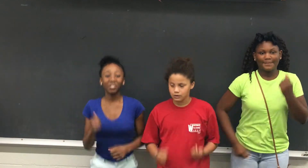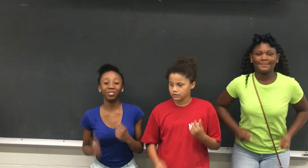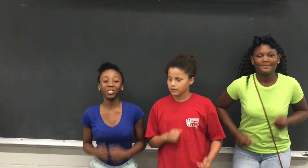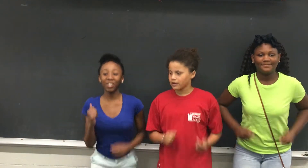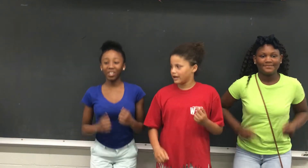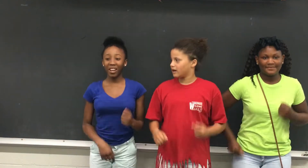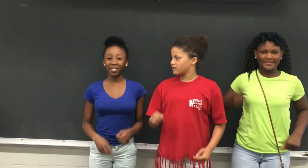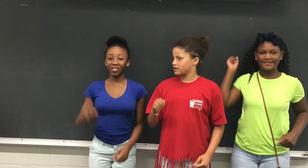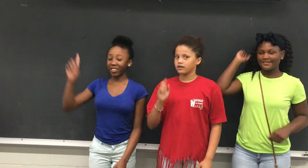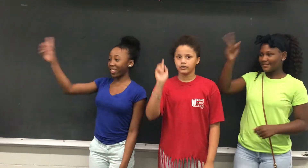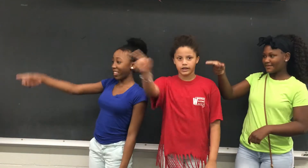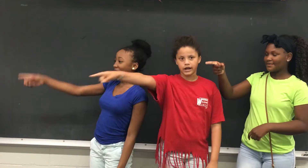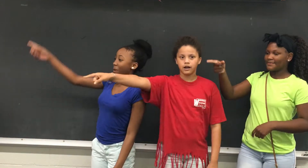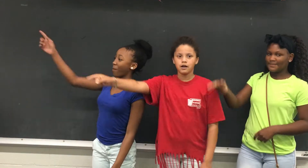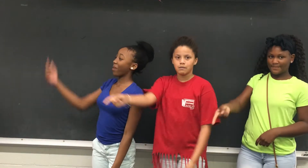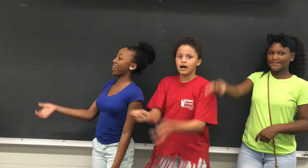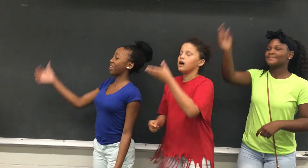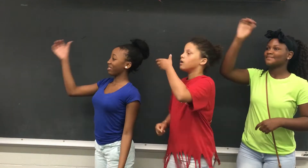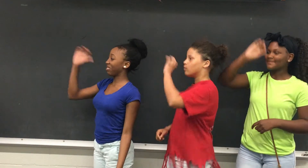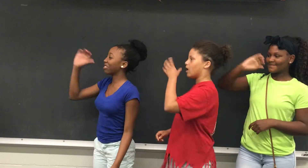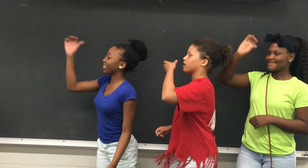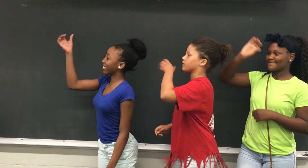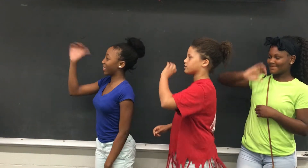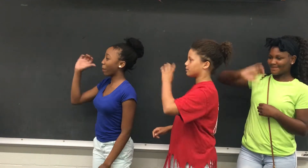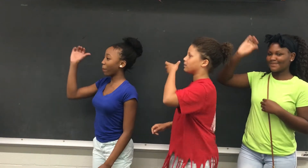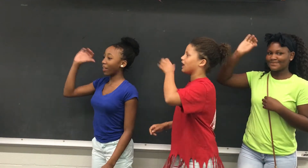a road, a house, and over there, my water supply.